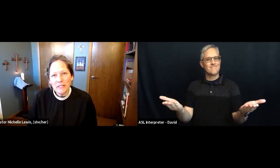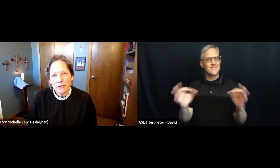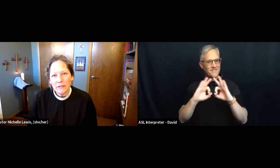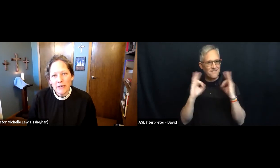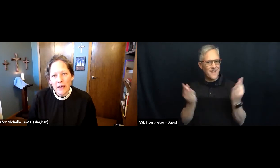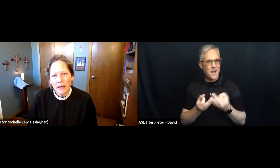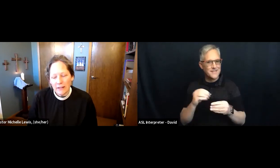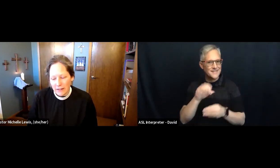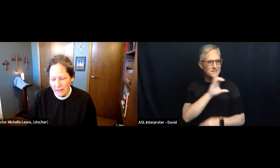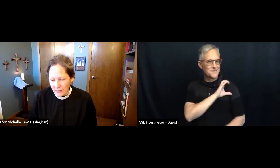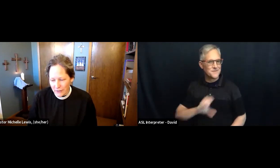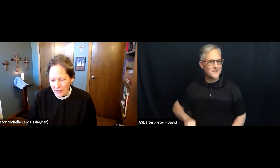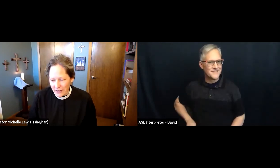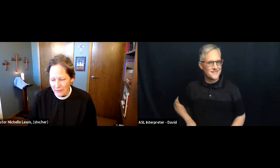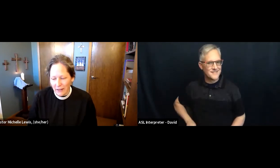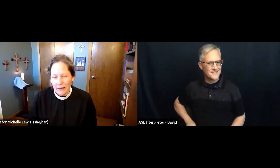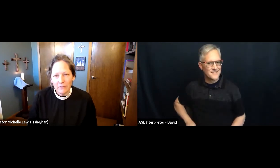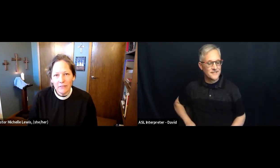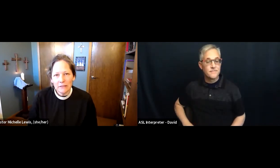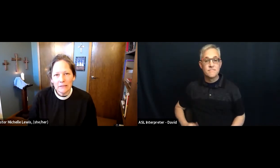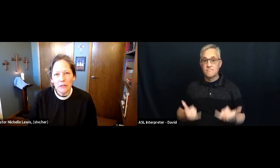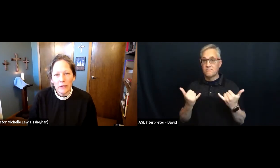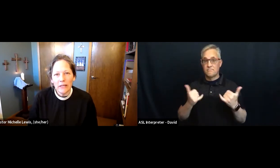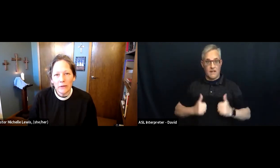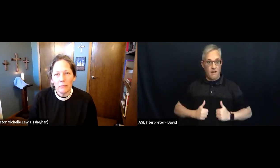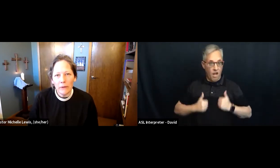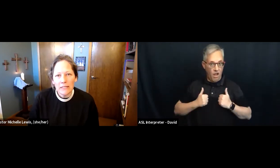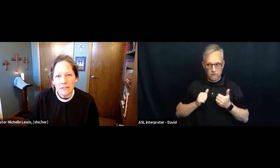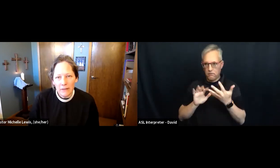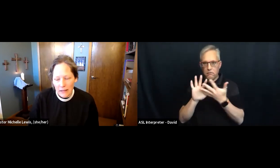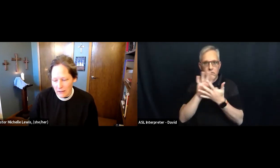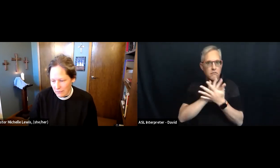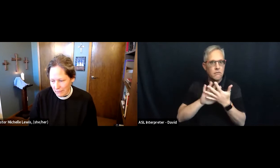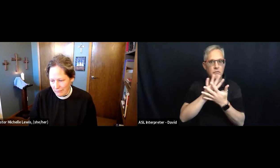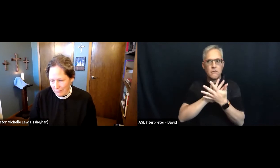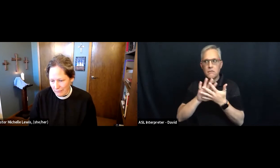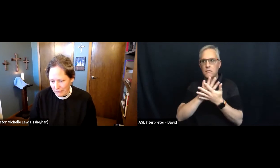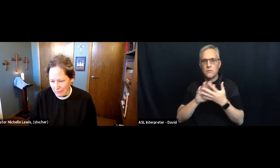in the mystery and uncertainty of life, we embrace faith.